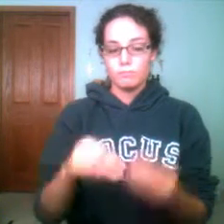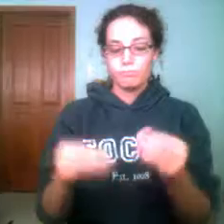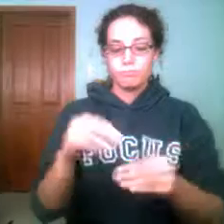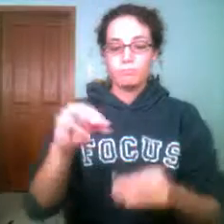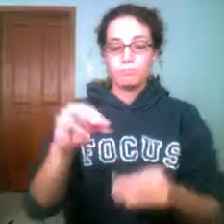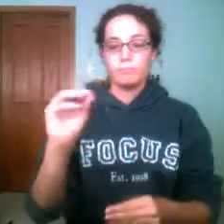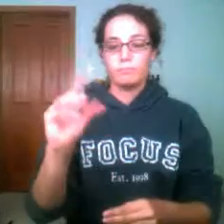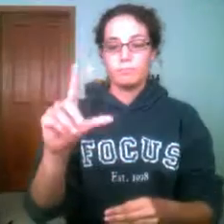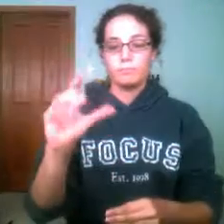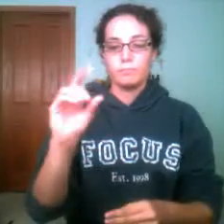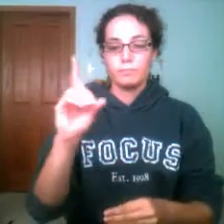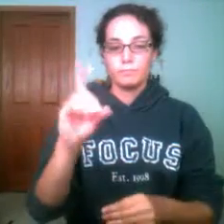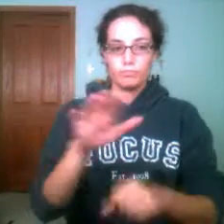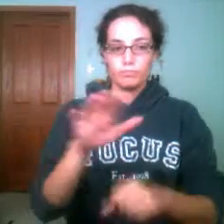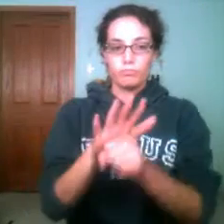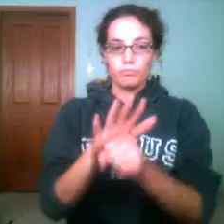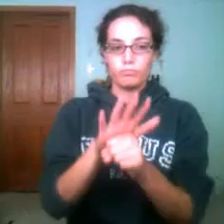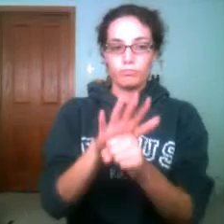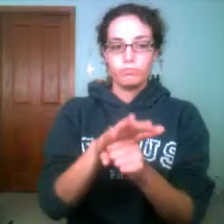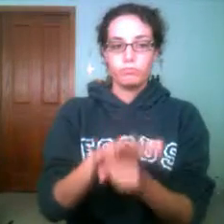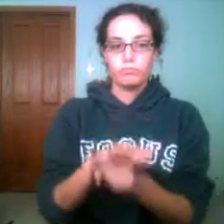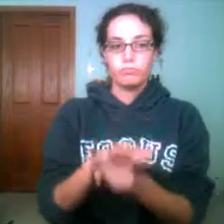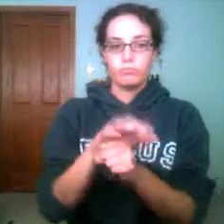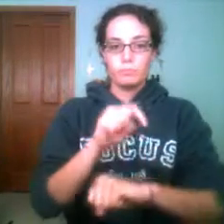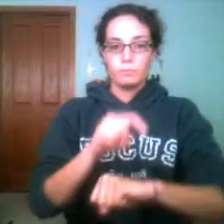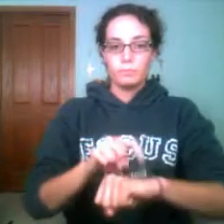Pressure over time hardens the bits of mineral into solid rock.